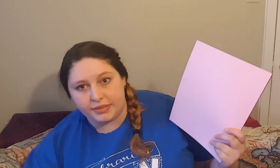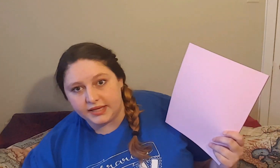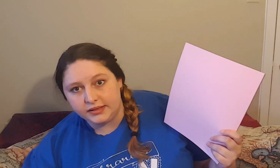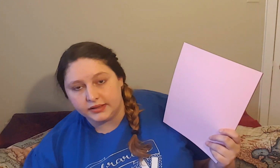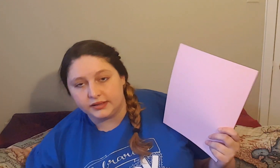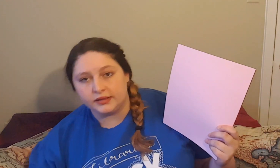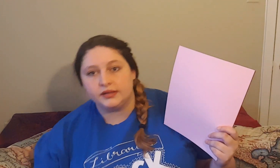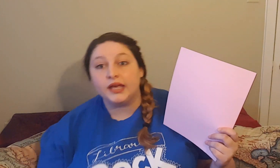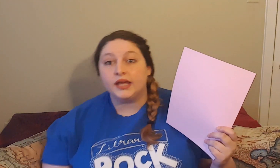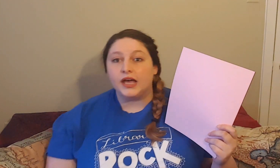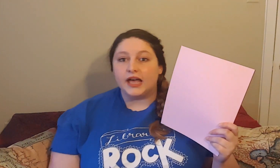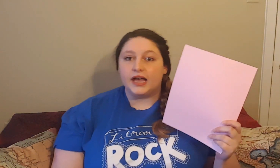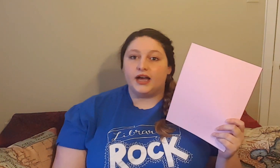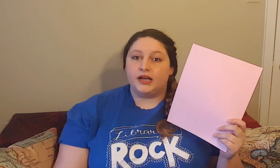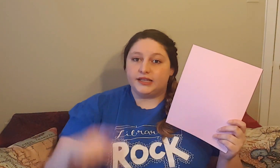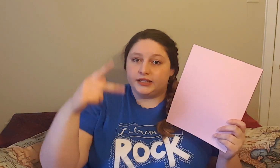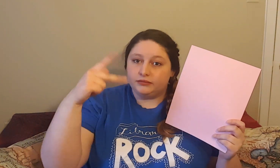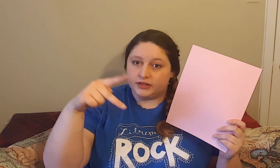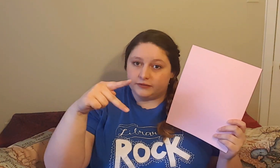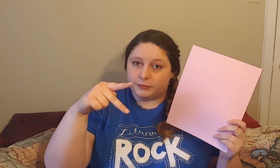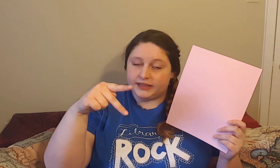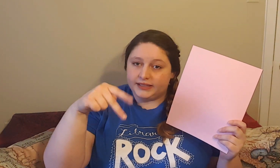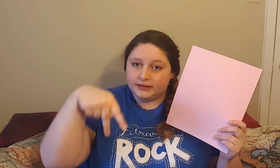Pink, again, think of our P,